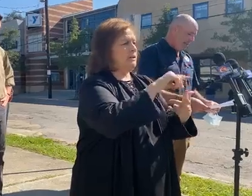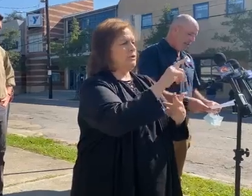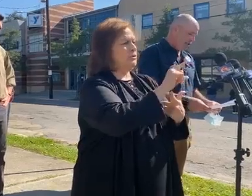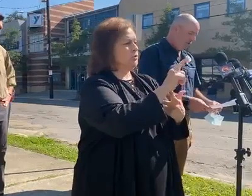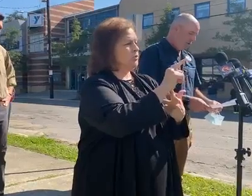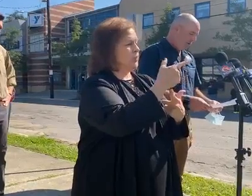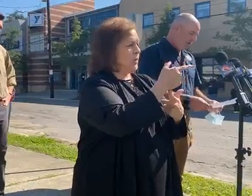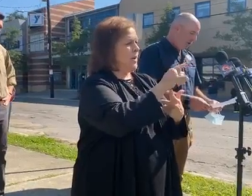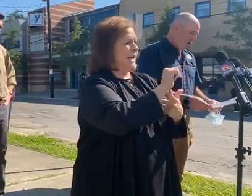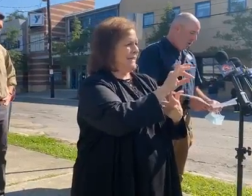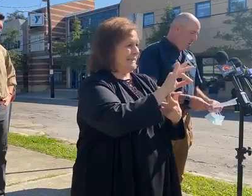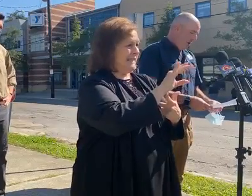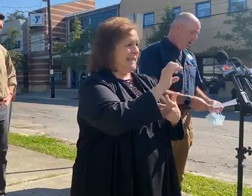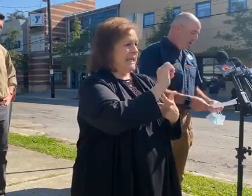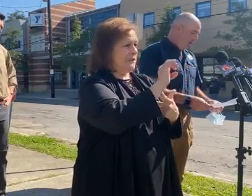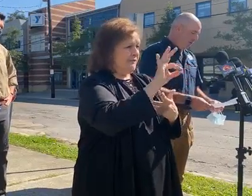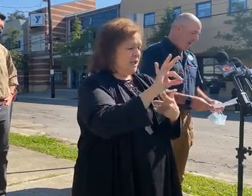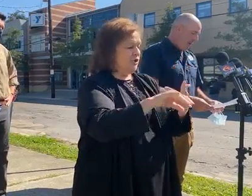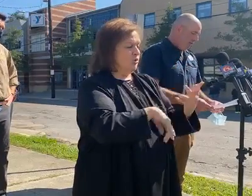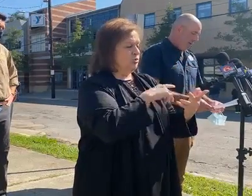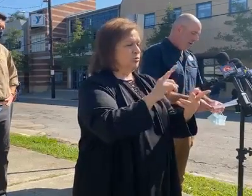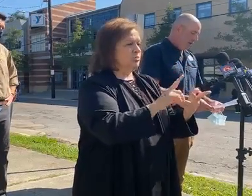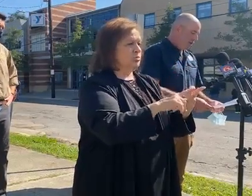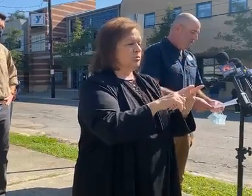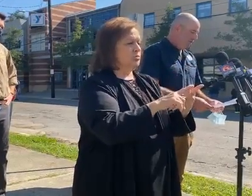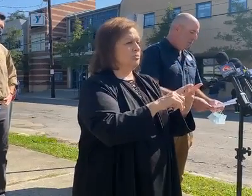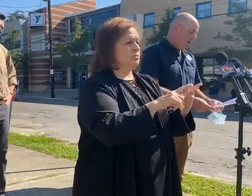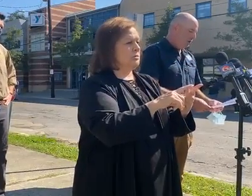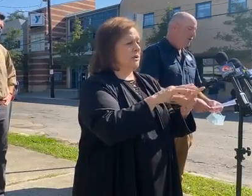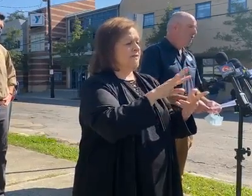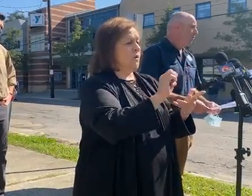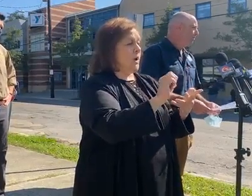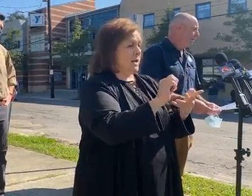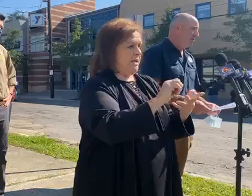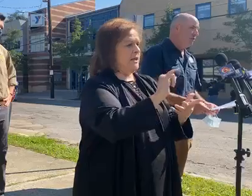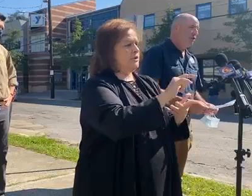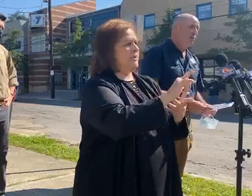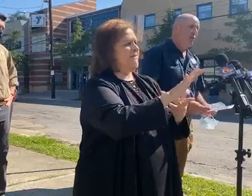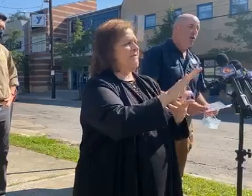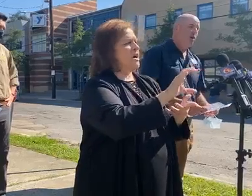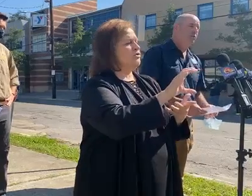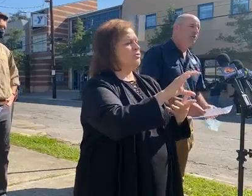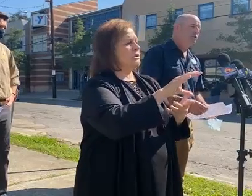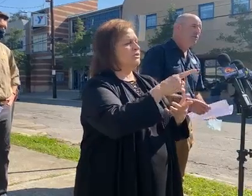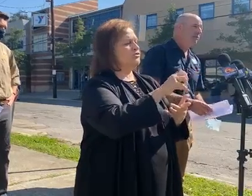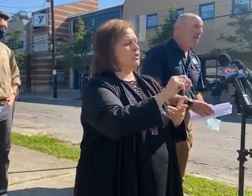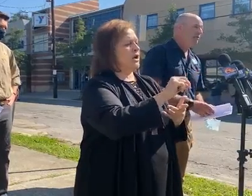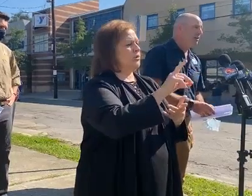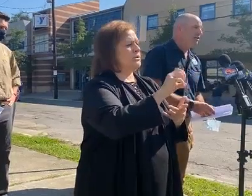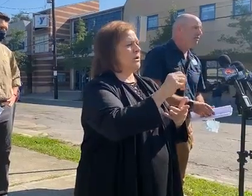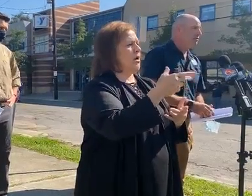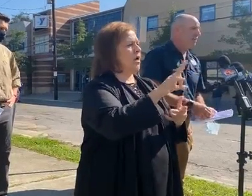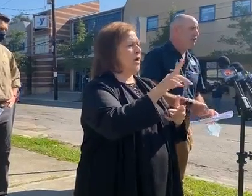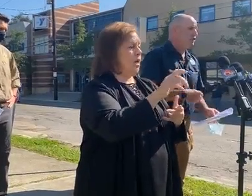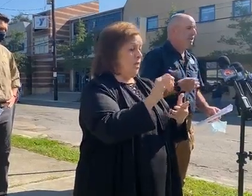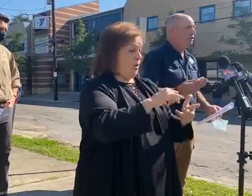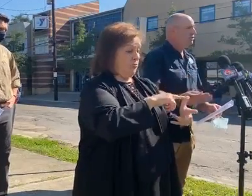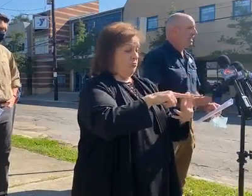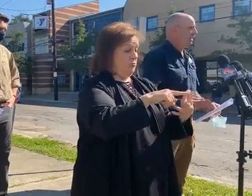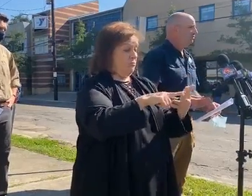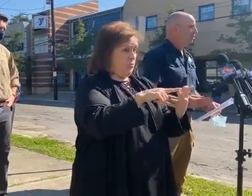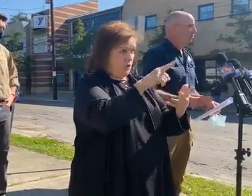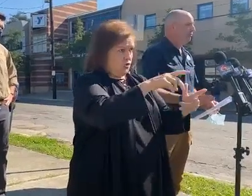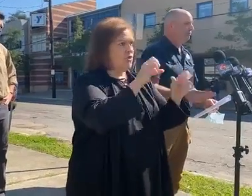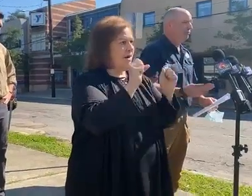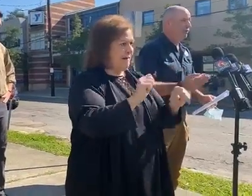2118 Elysian Fields. And on the West Bank at Fire Station 40, which is 2500 General de Gaulle. Those 3 fire stations, you can exchange